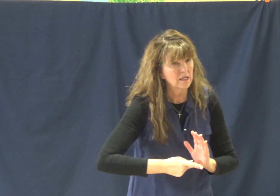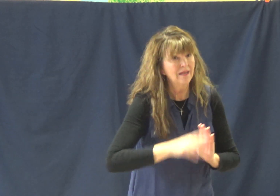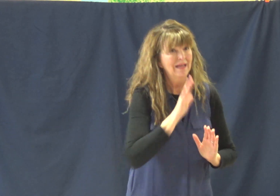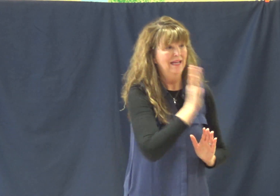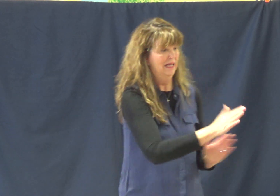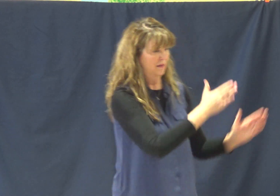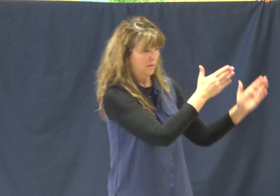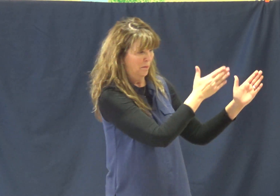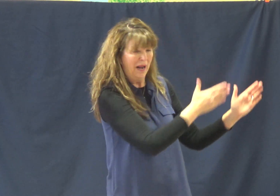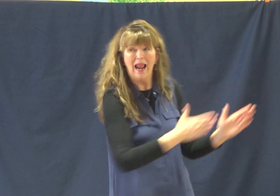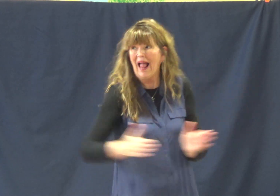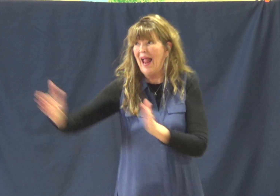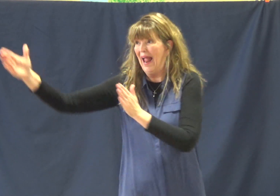And Saul's intent